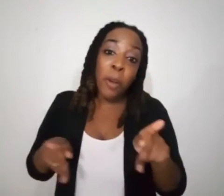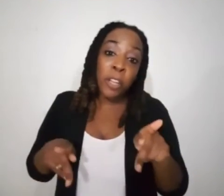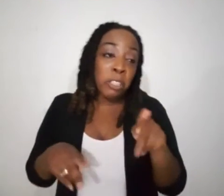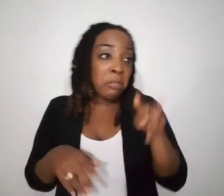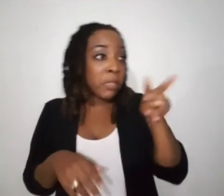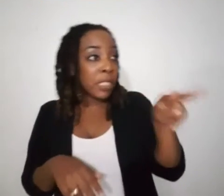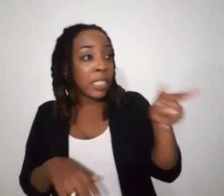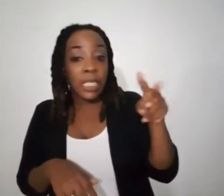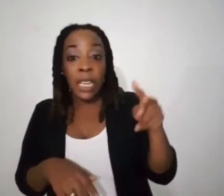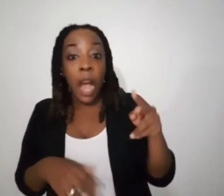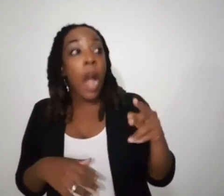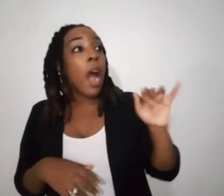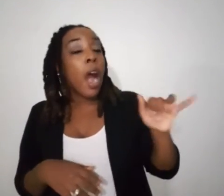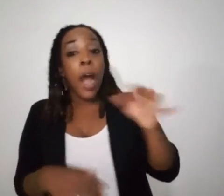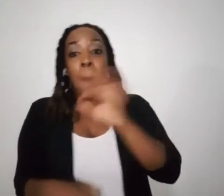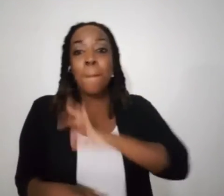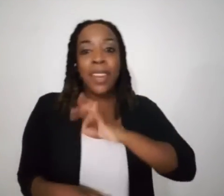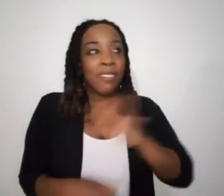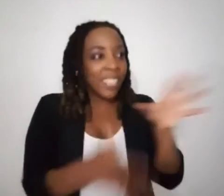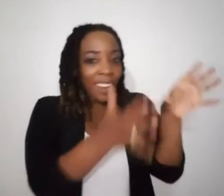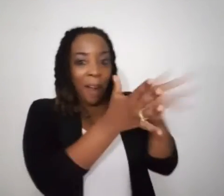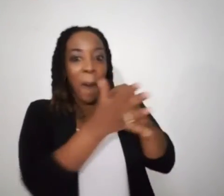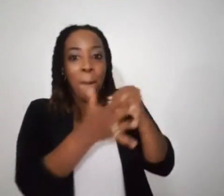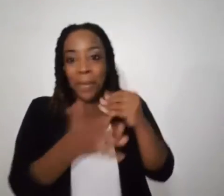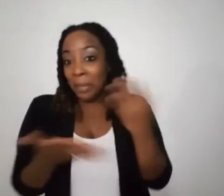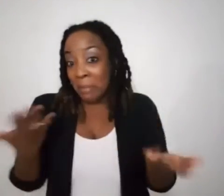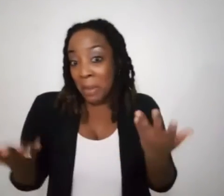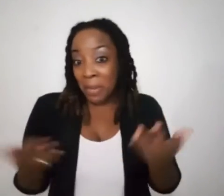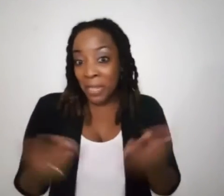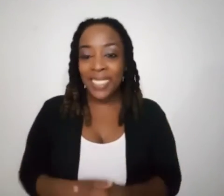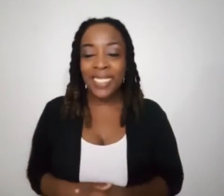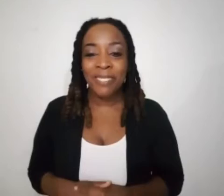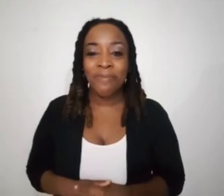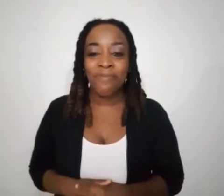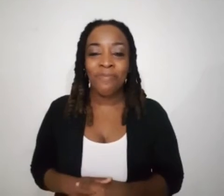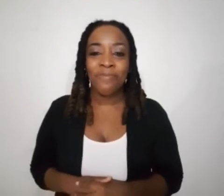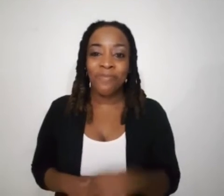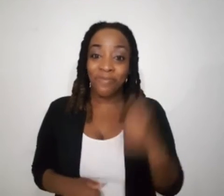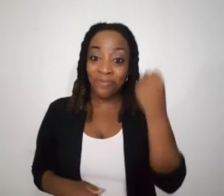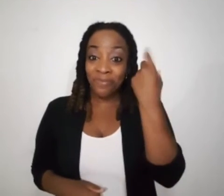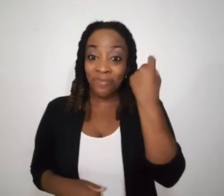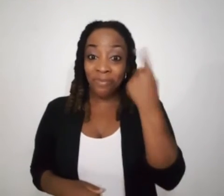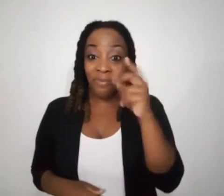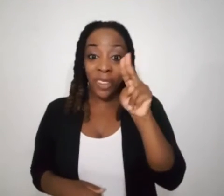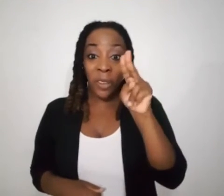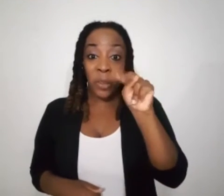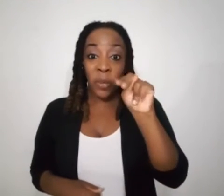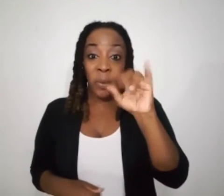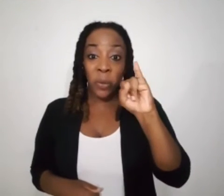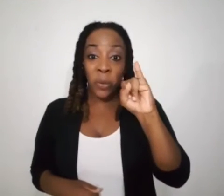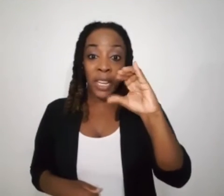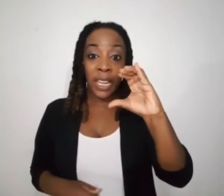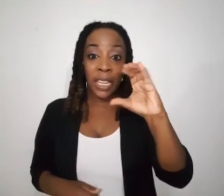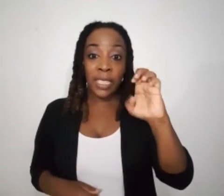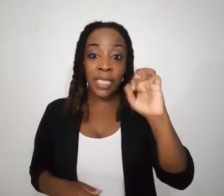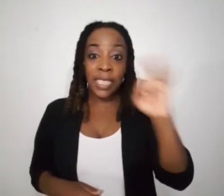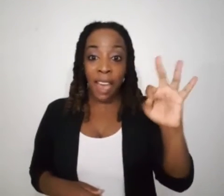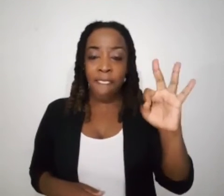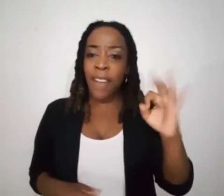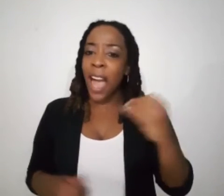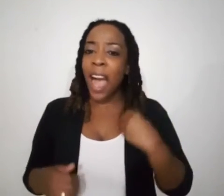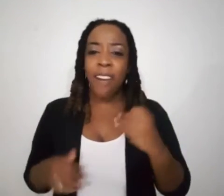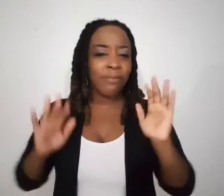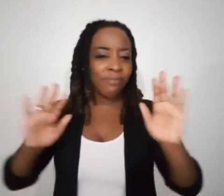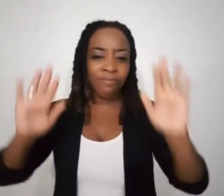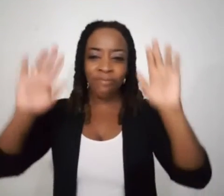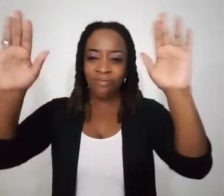schedule. So UNICEF has some great information for you